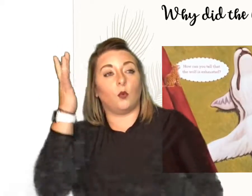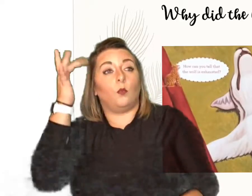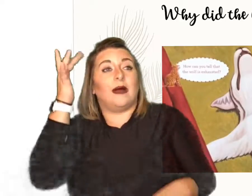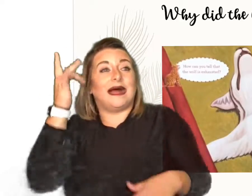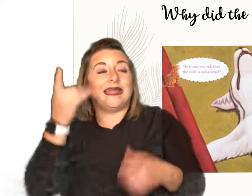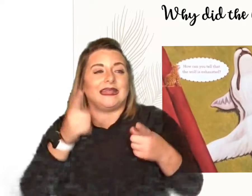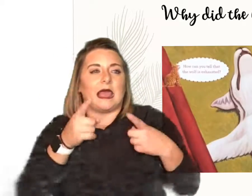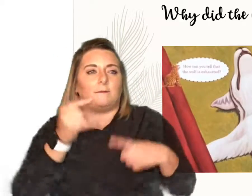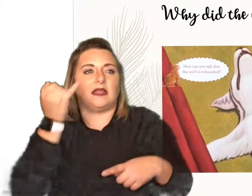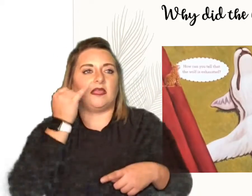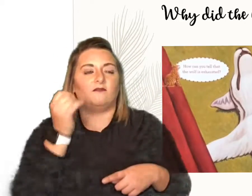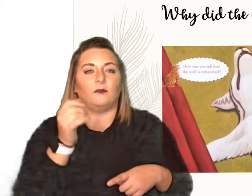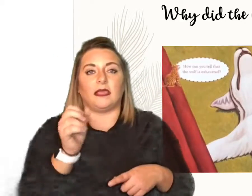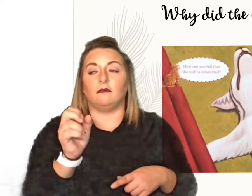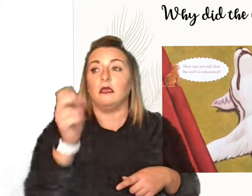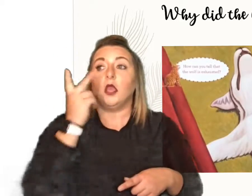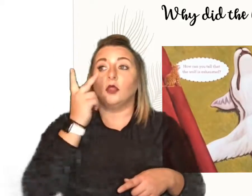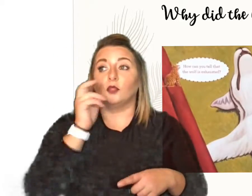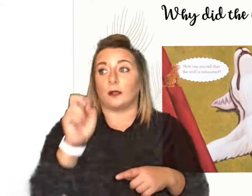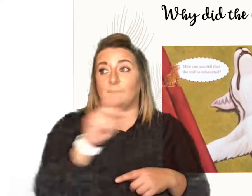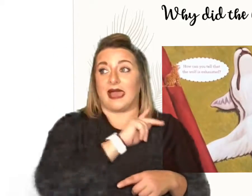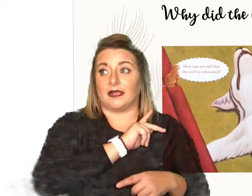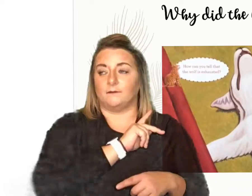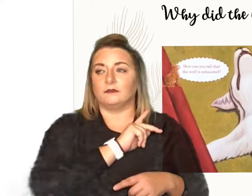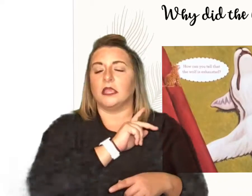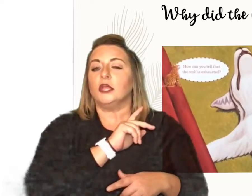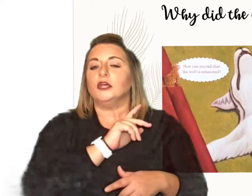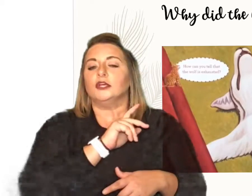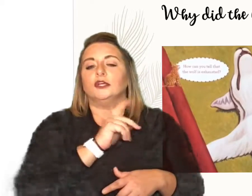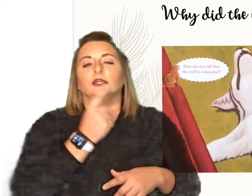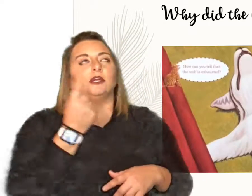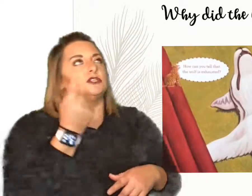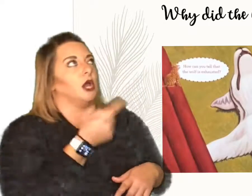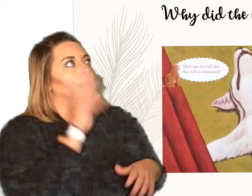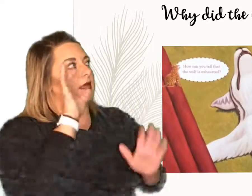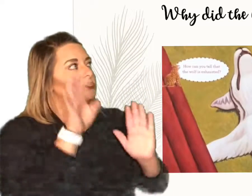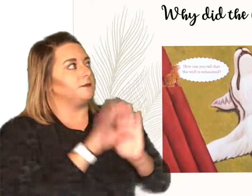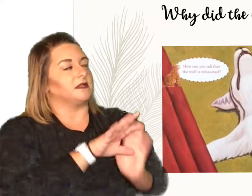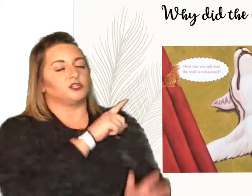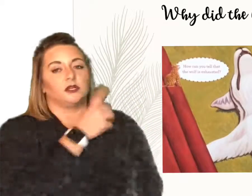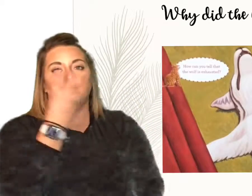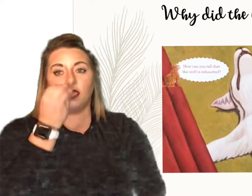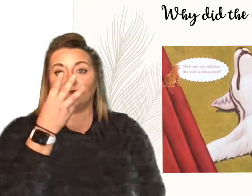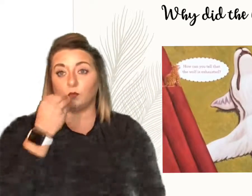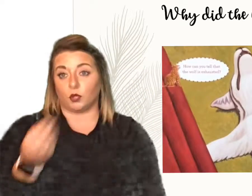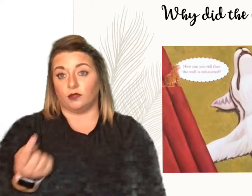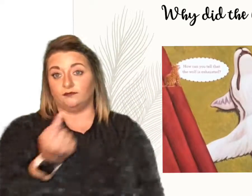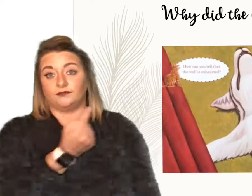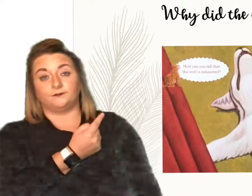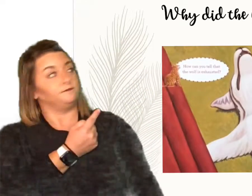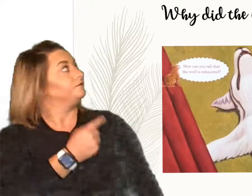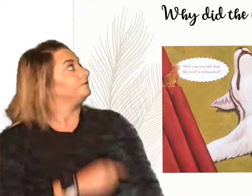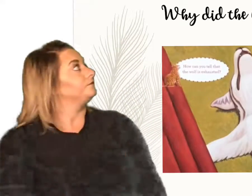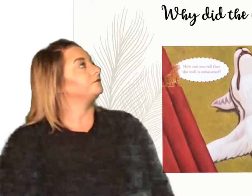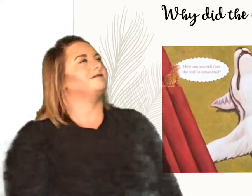probably know why it happened if we look back. So here's the picture of the